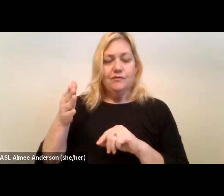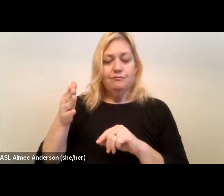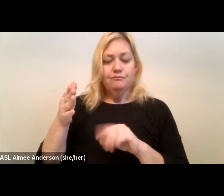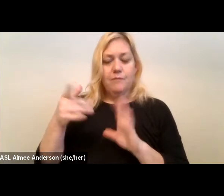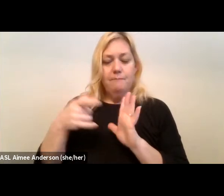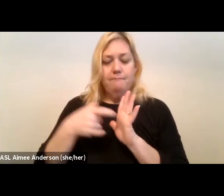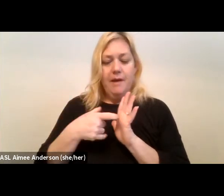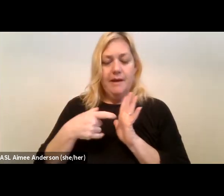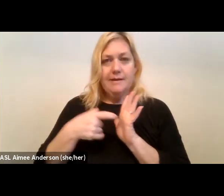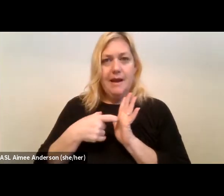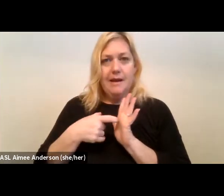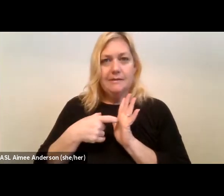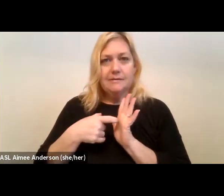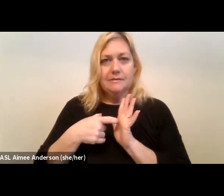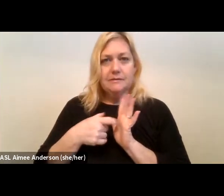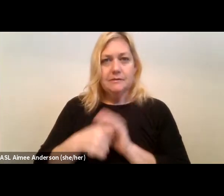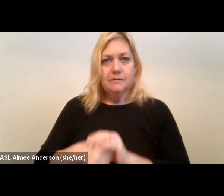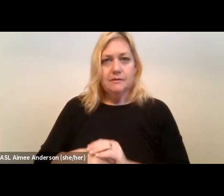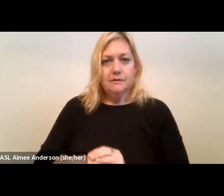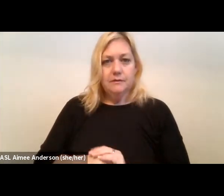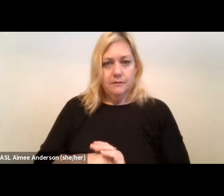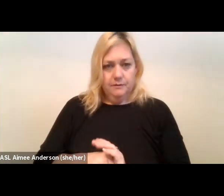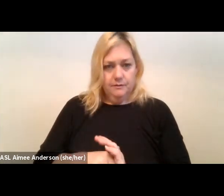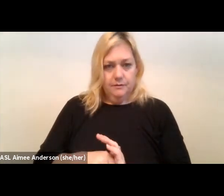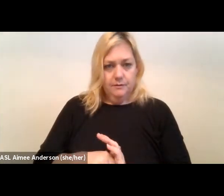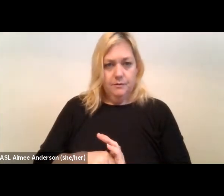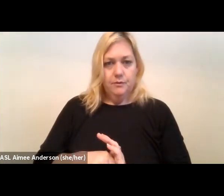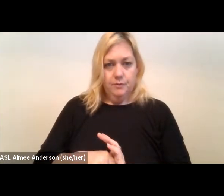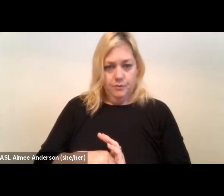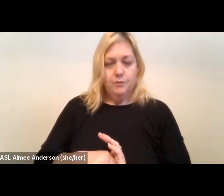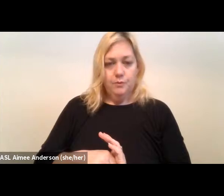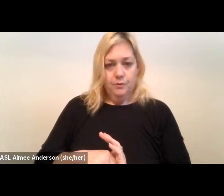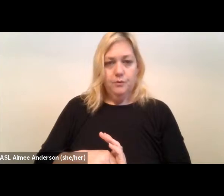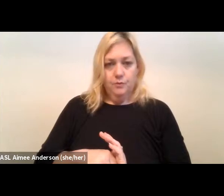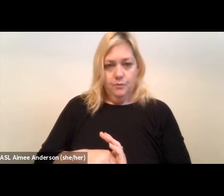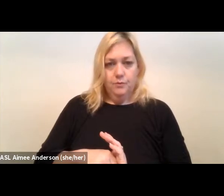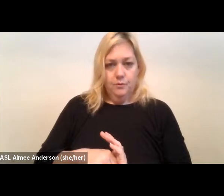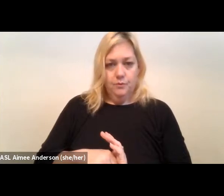acceptance for people who are